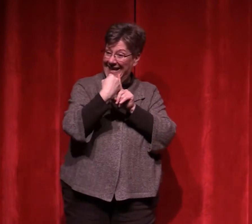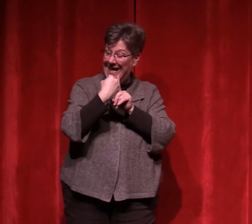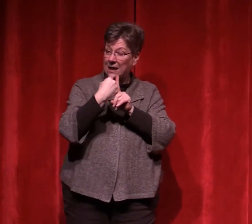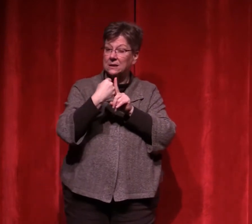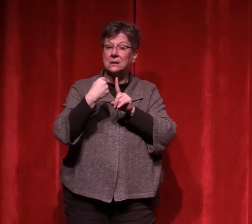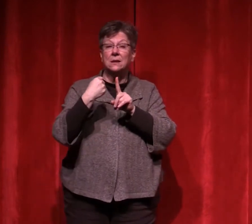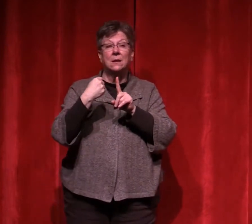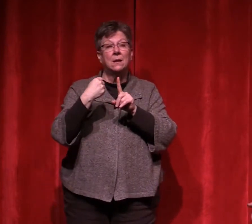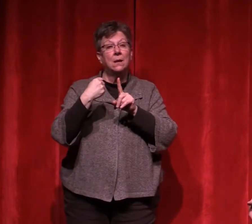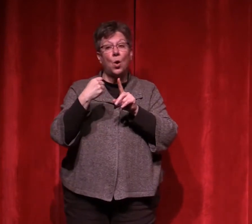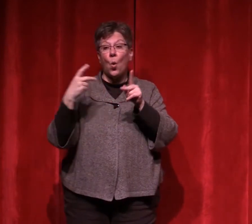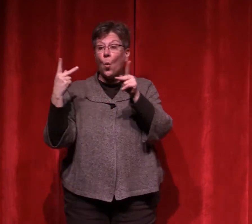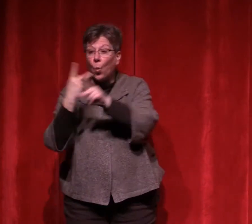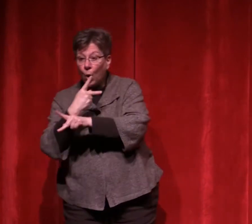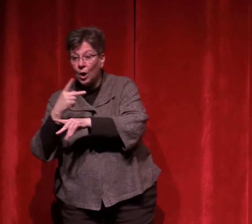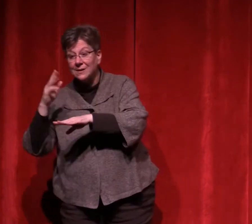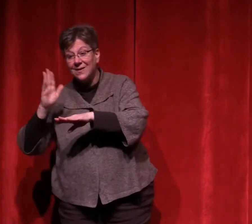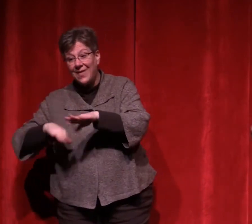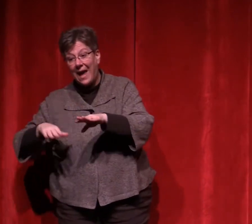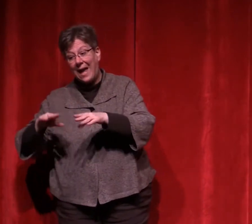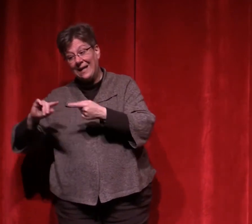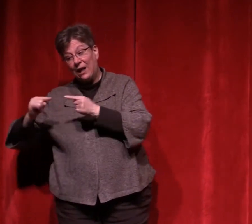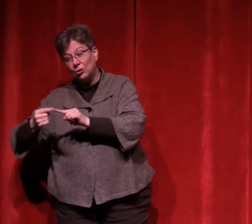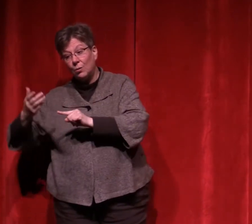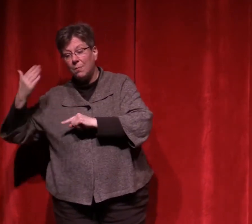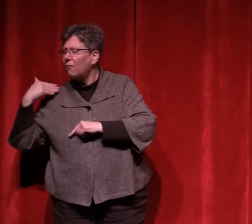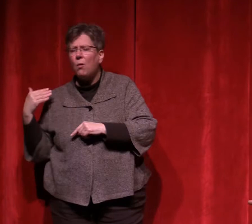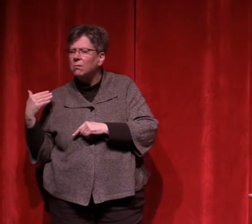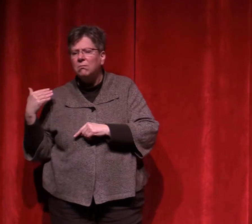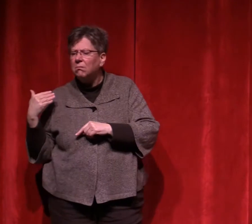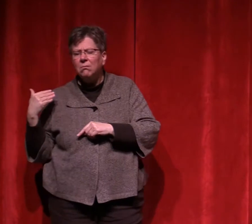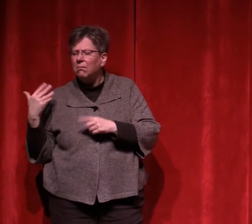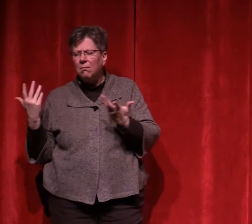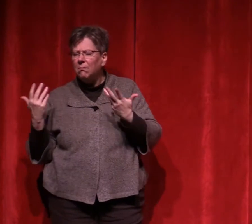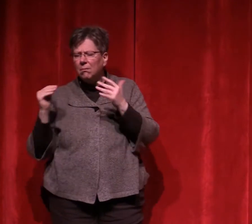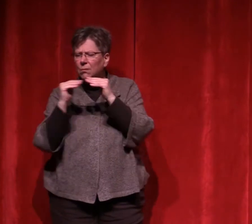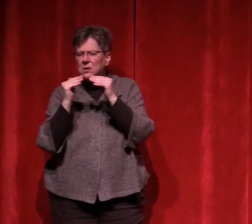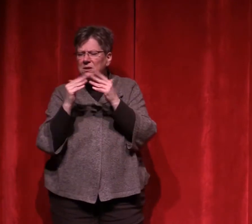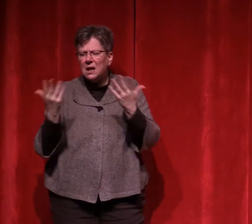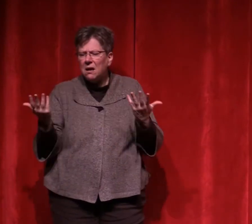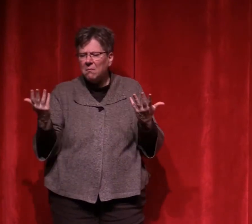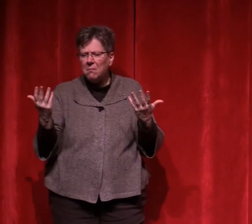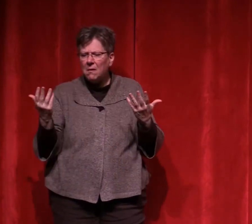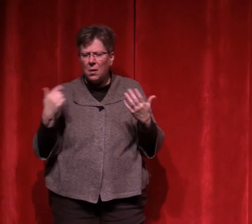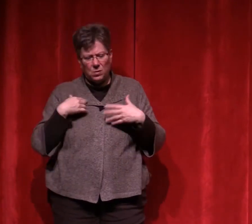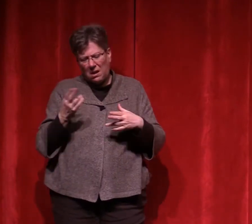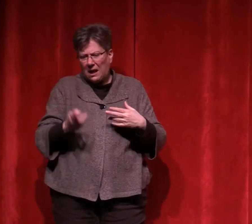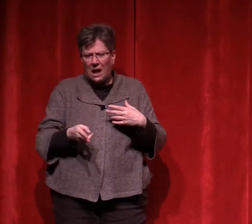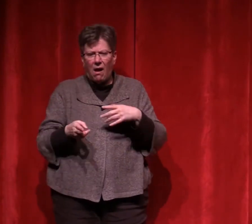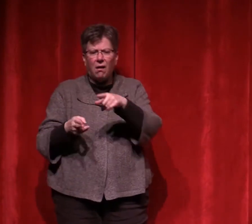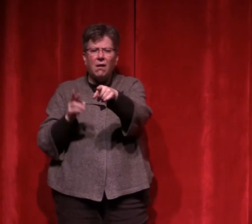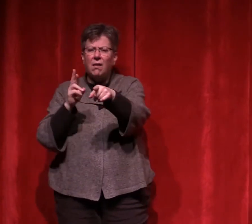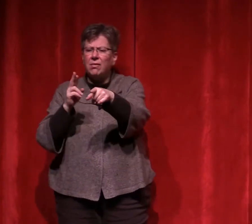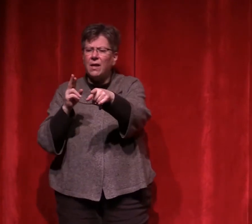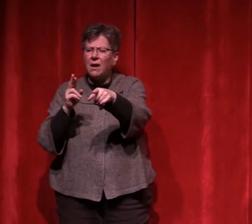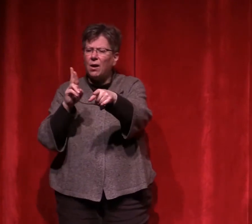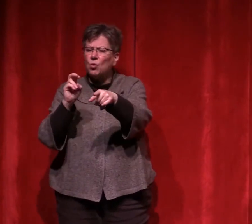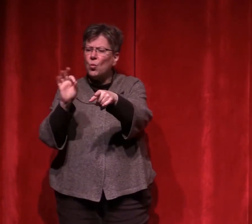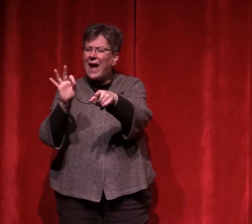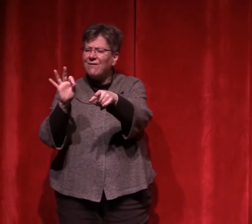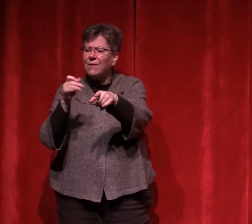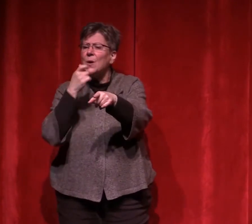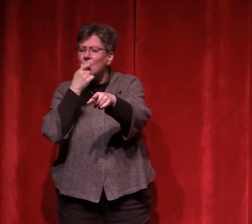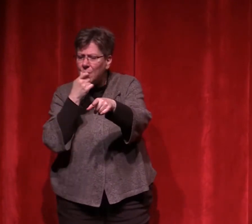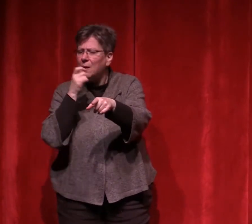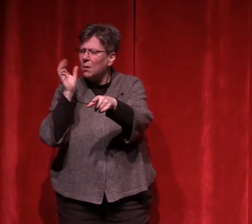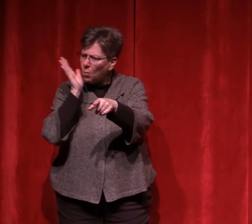me worse than my knee explosions or all the other things that have happened in my life. And I'm like, well, hell, the ref's there to stop it if it gets too crazy,